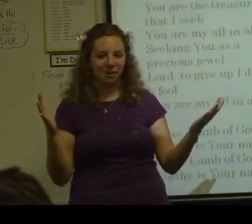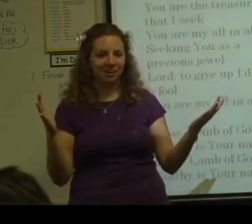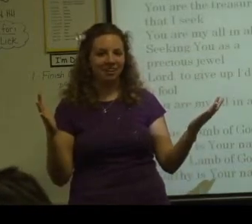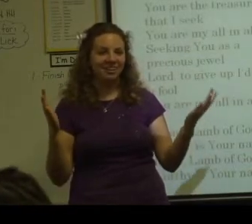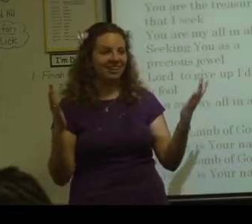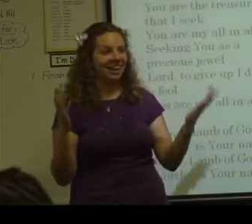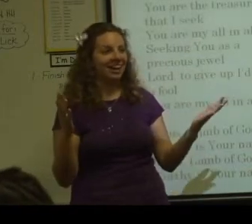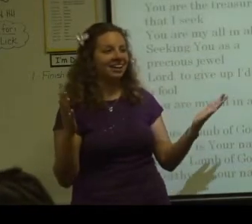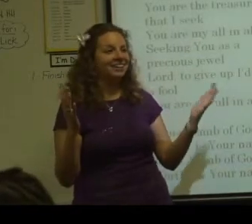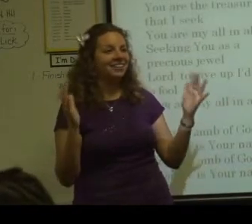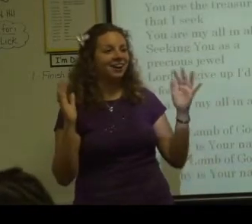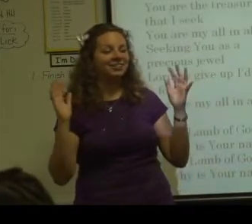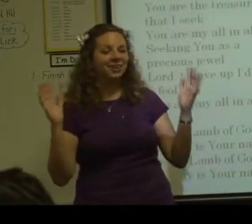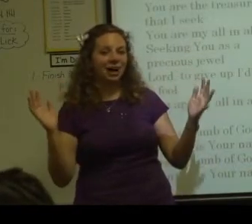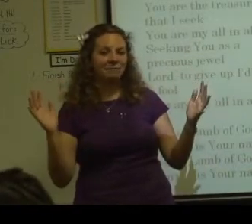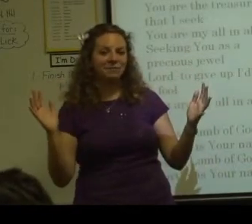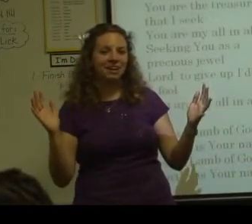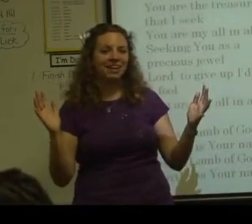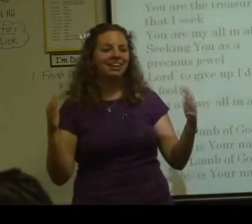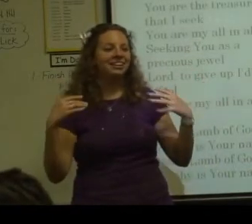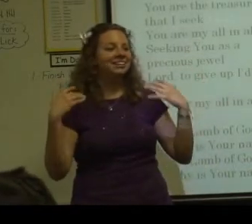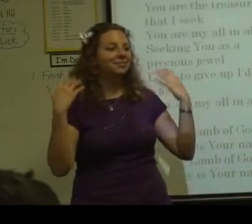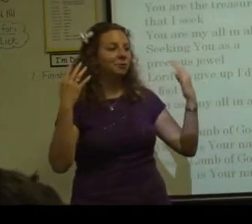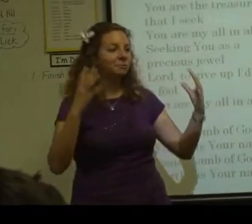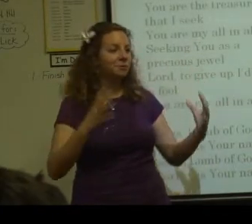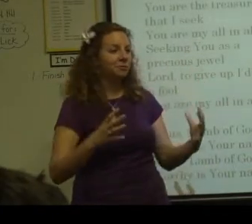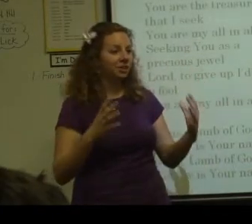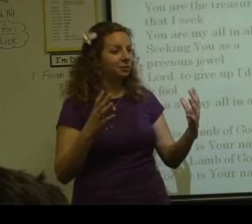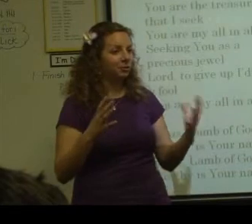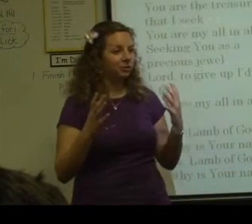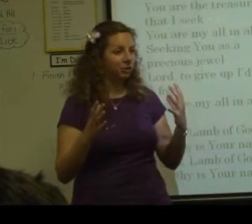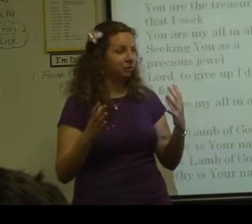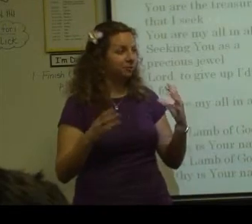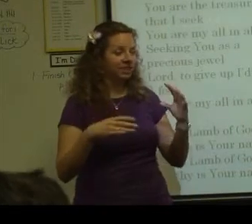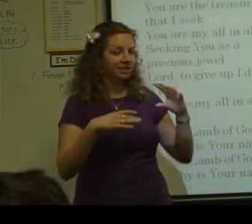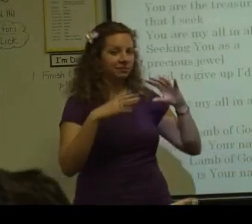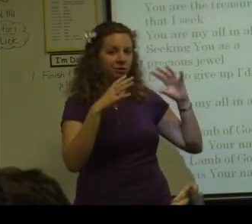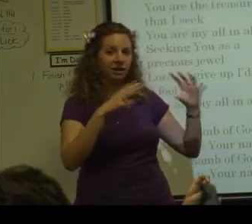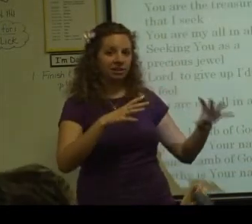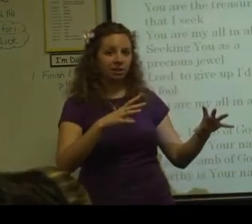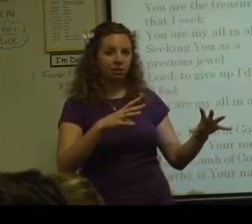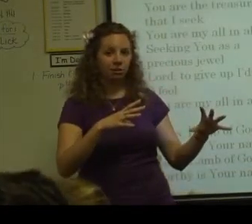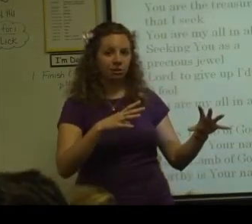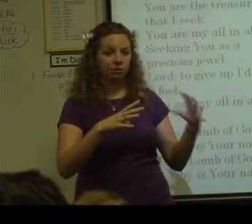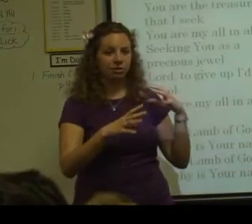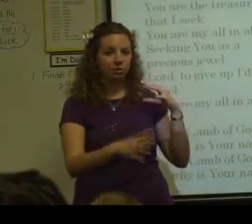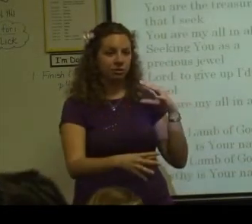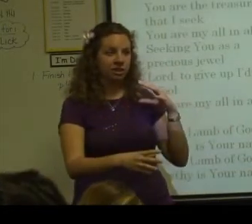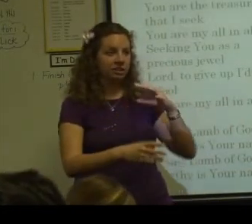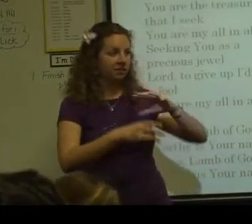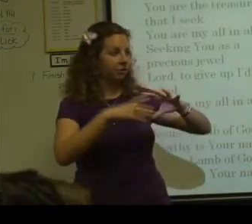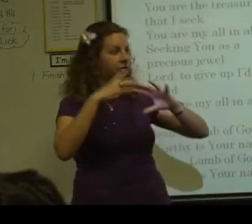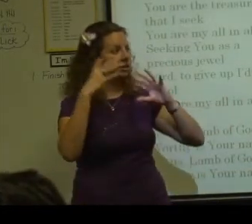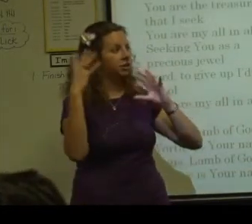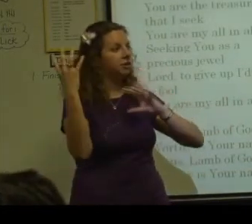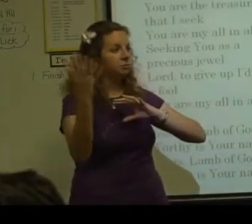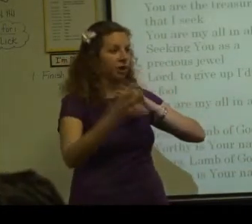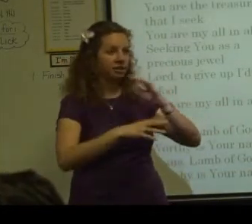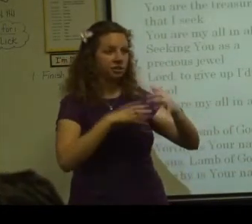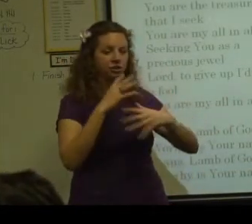homework. Okay, now on top of it, what would be really cool too is if you guys can go through and you can do this, if you can practice